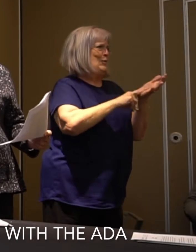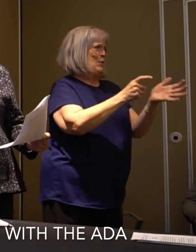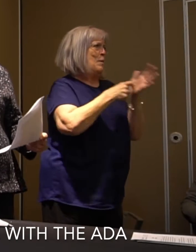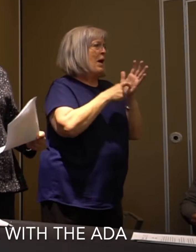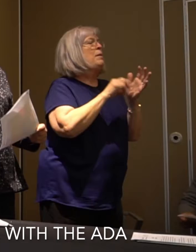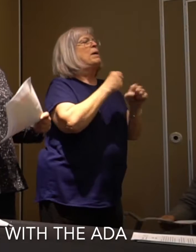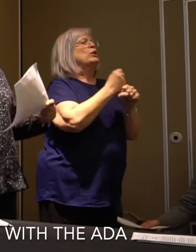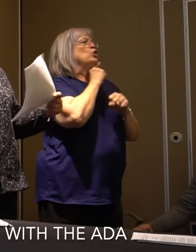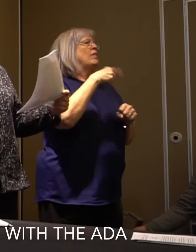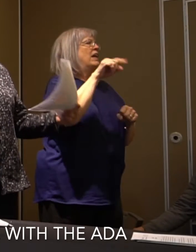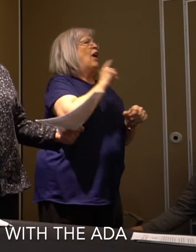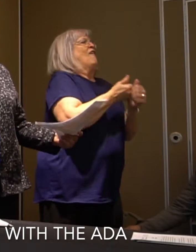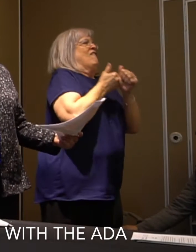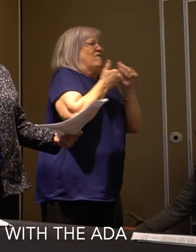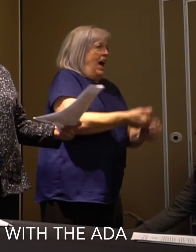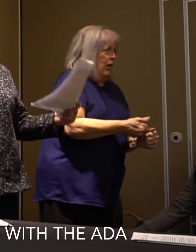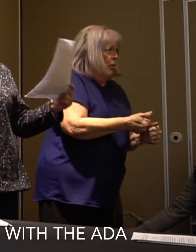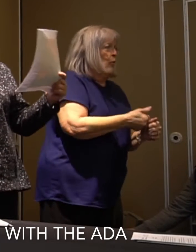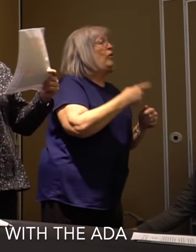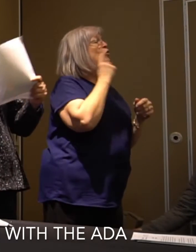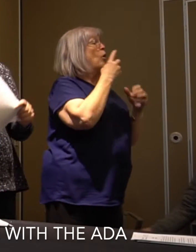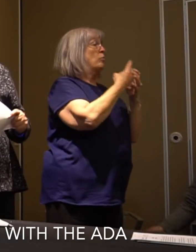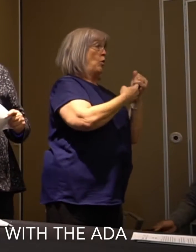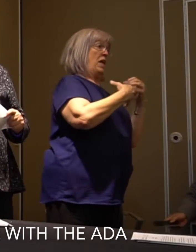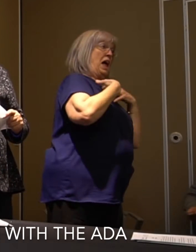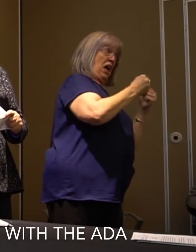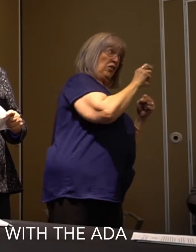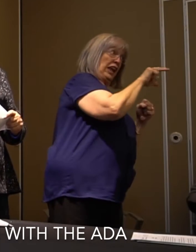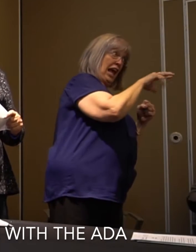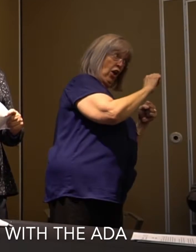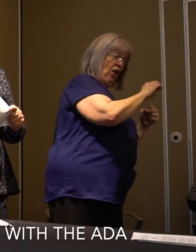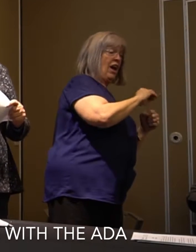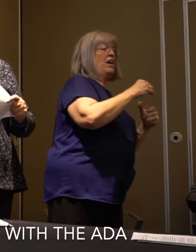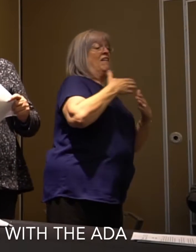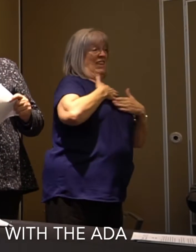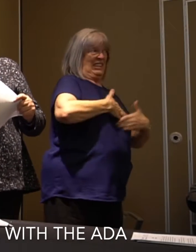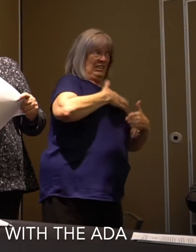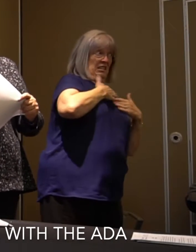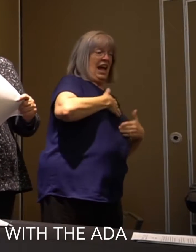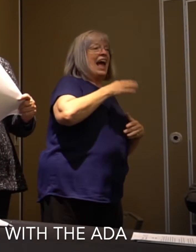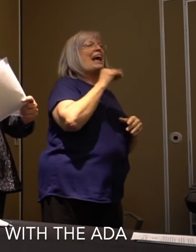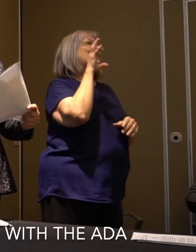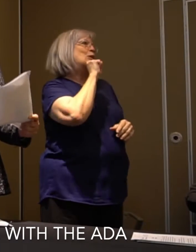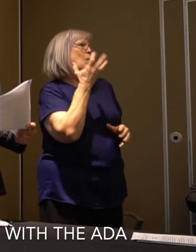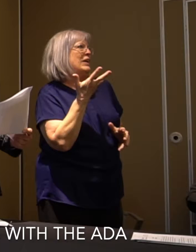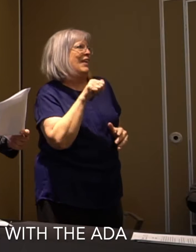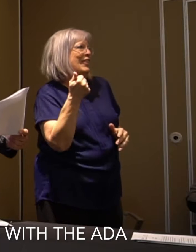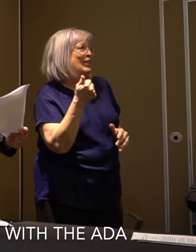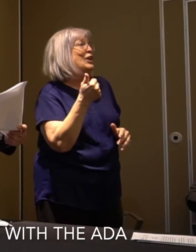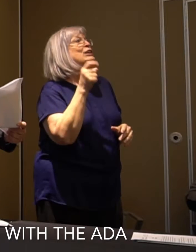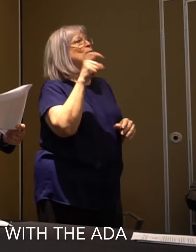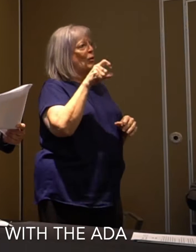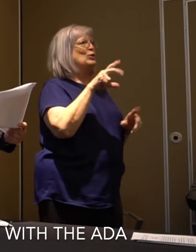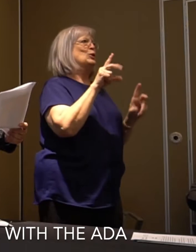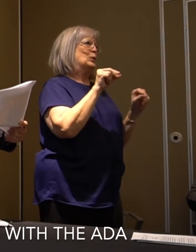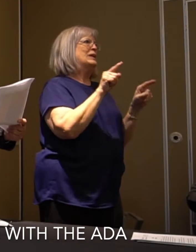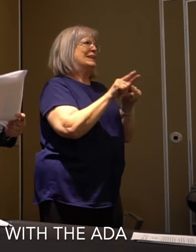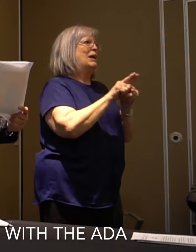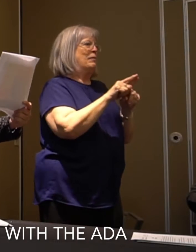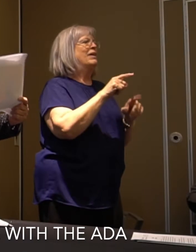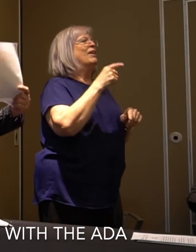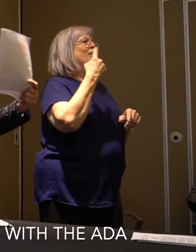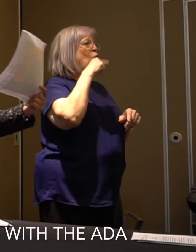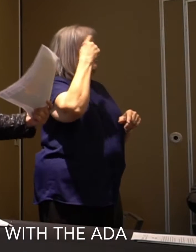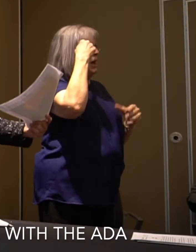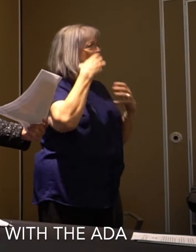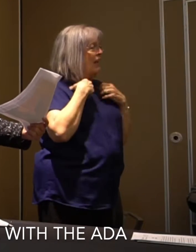are followed both for healthcare and for physical health. And guess what? They're supposed to do it. They will pay.